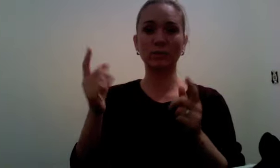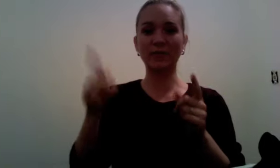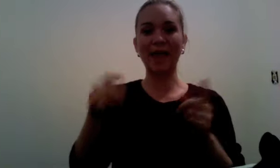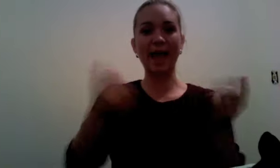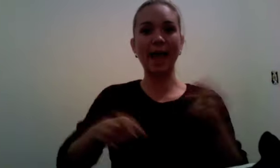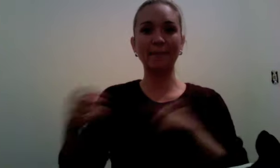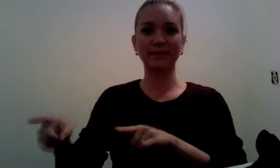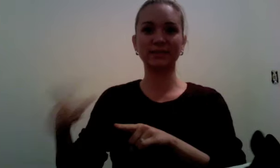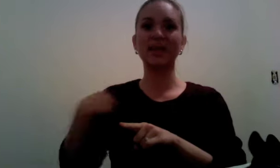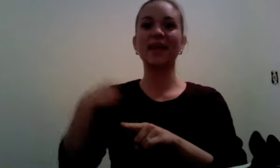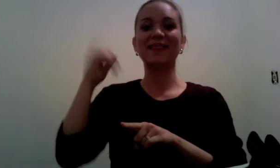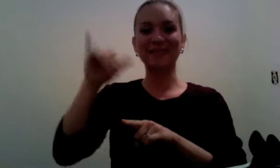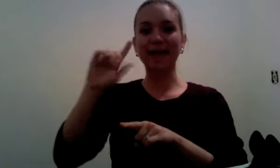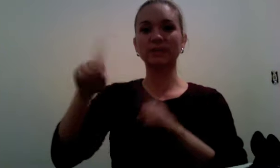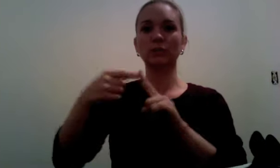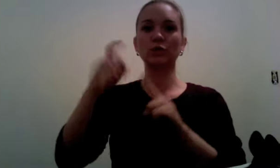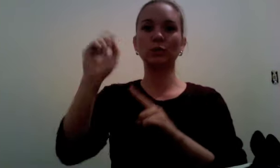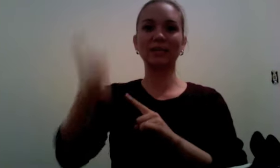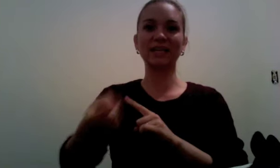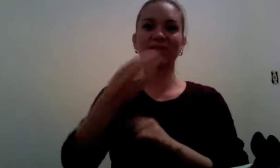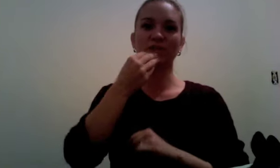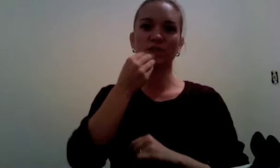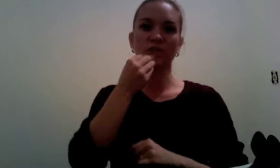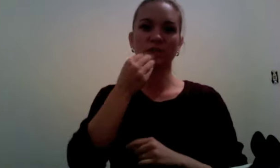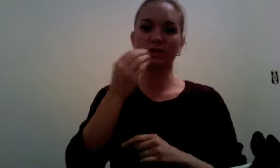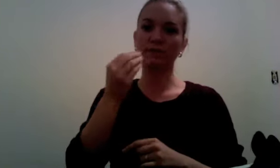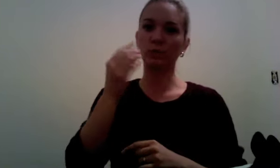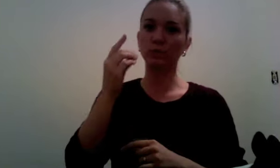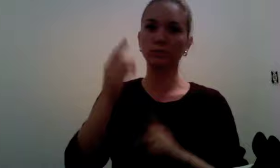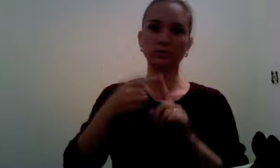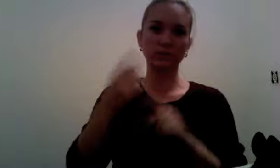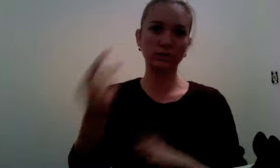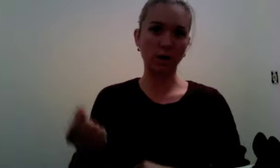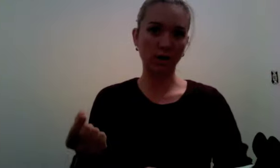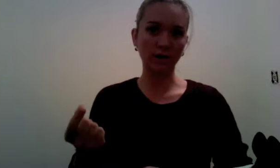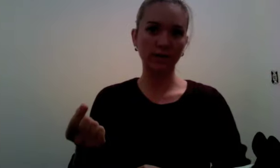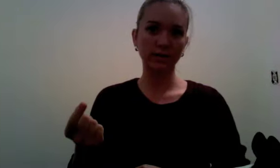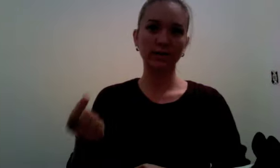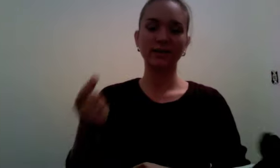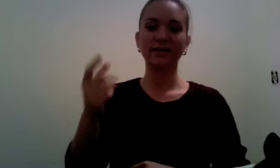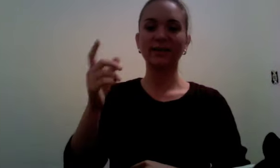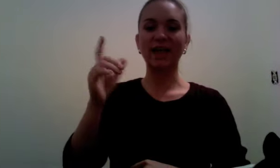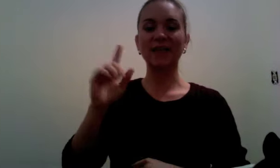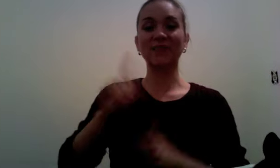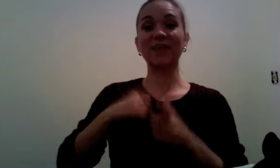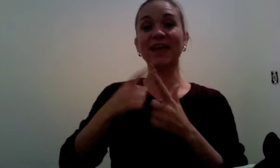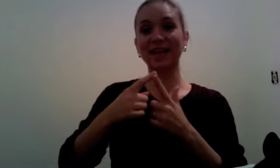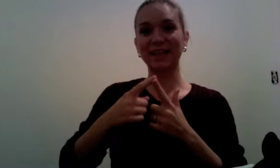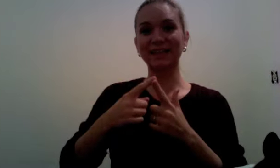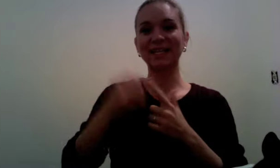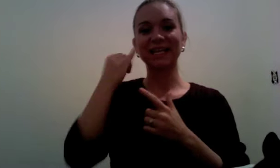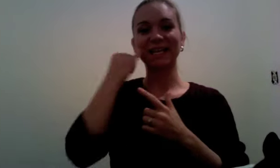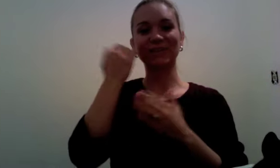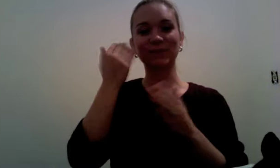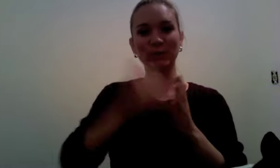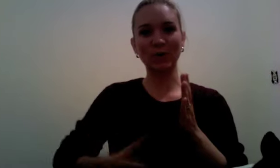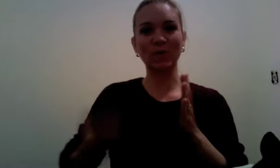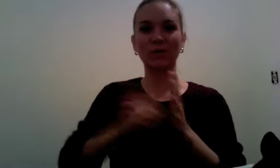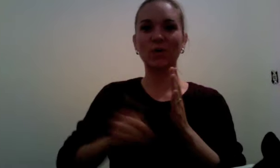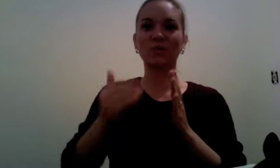that happens, that's when you give the food to the dog. And then if you do it over and over and